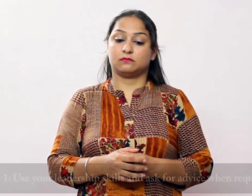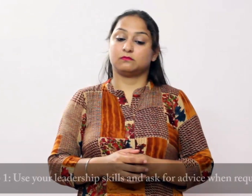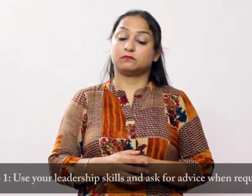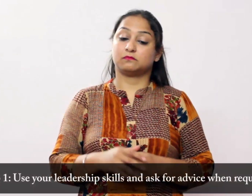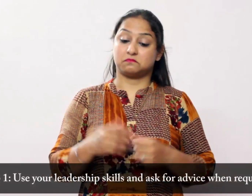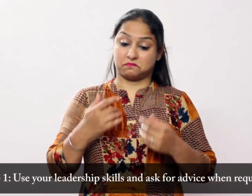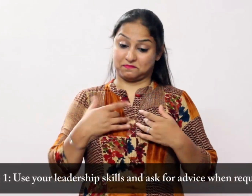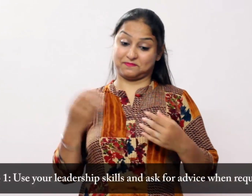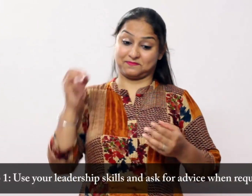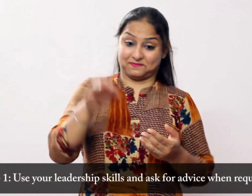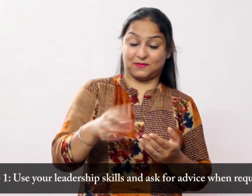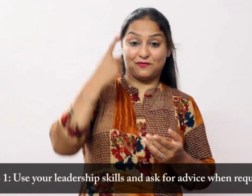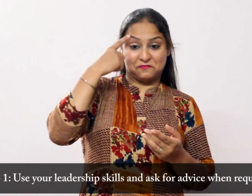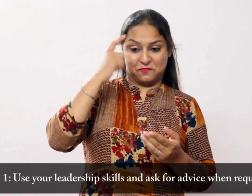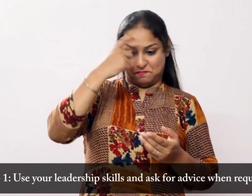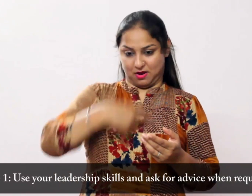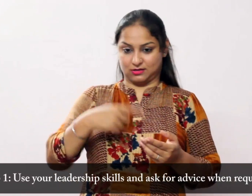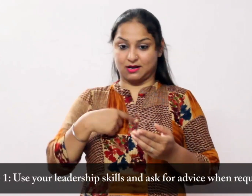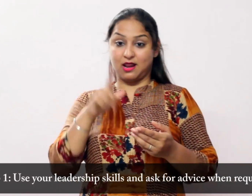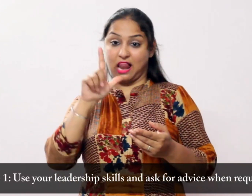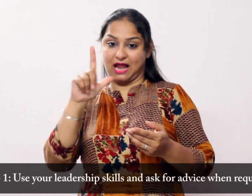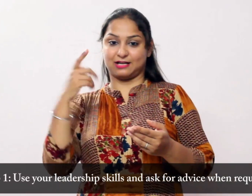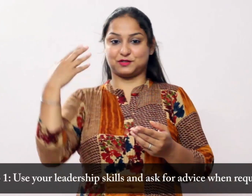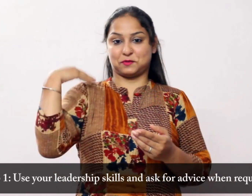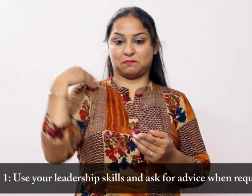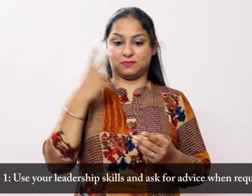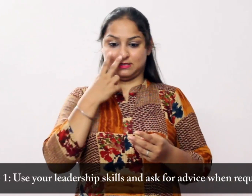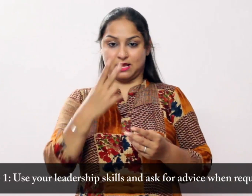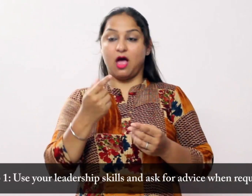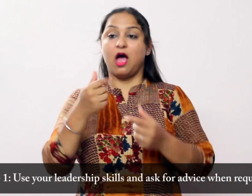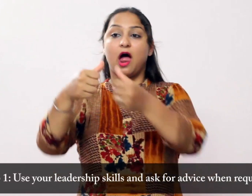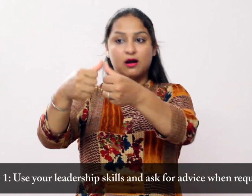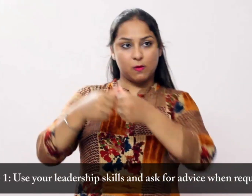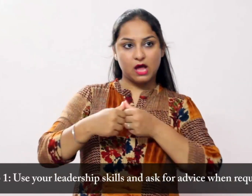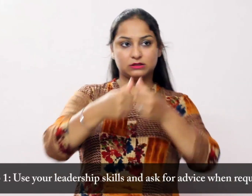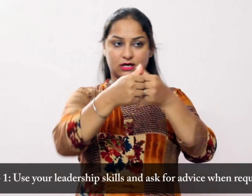Step 1. Use your leadership skills and ask for advice when required.